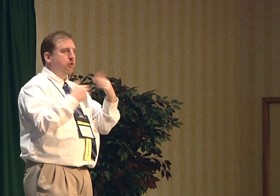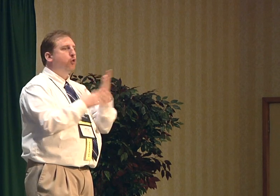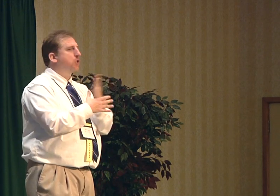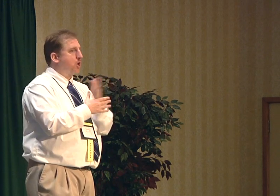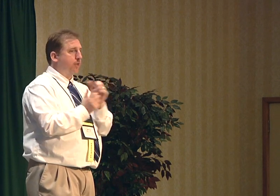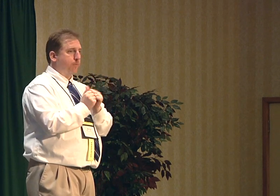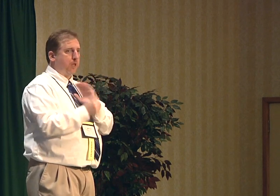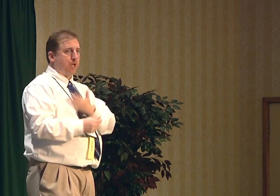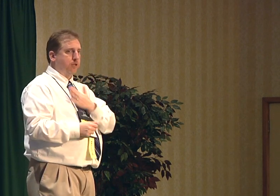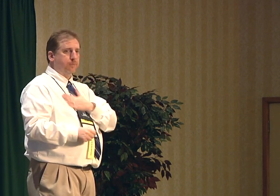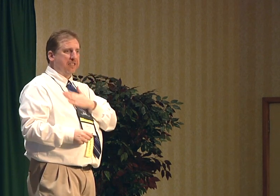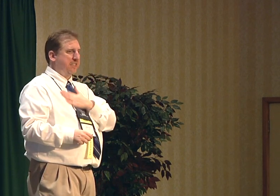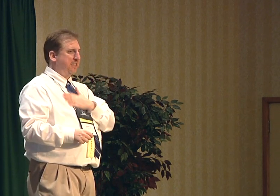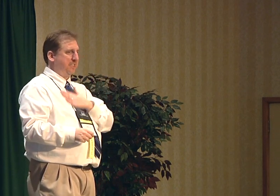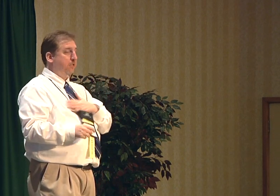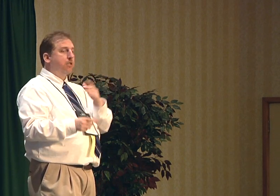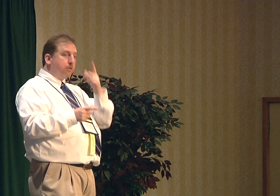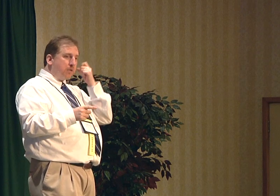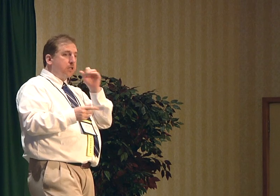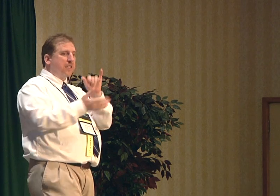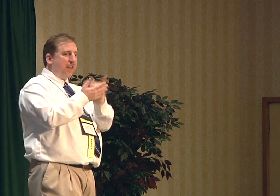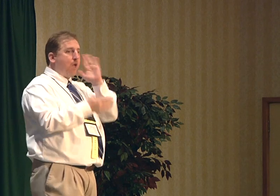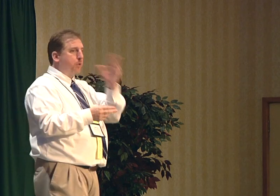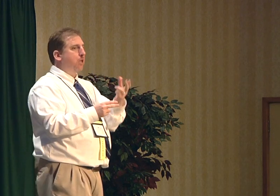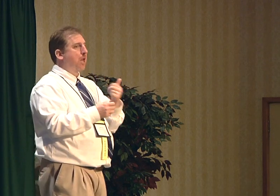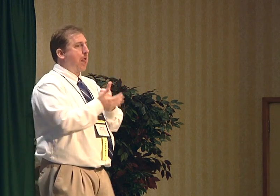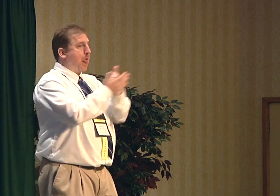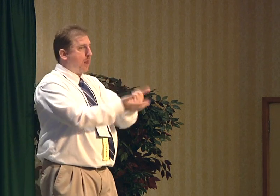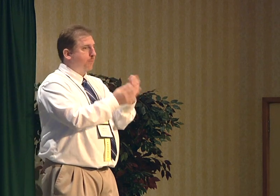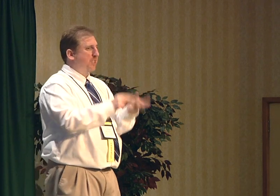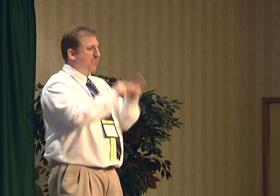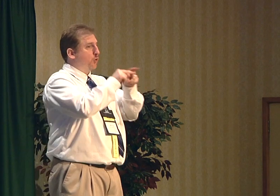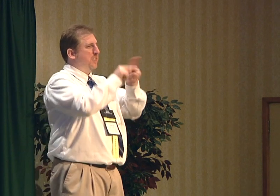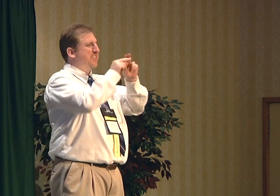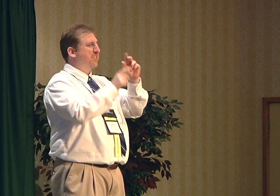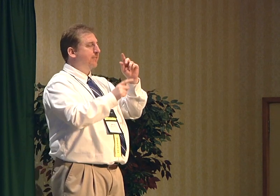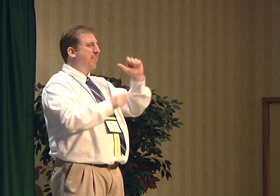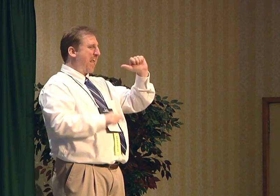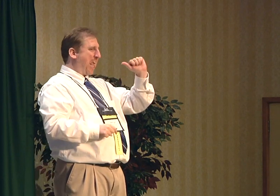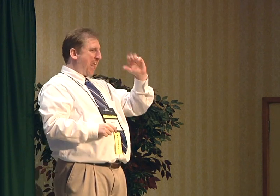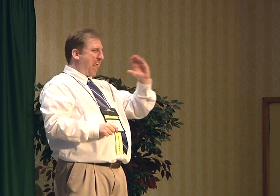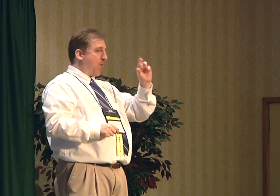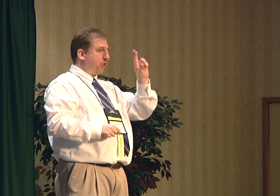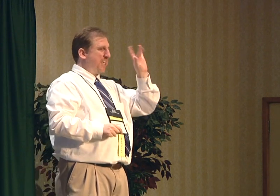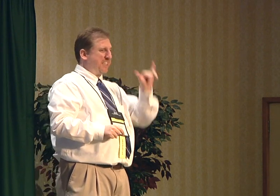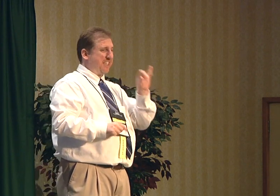CDIs, share those with us, please. Because that would help to increase